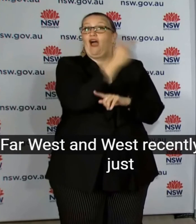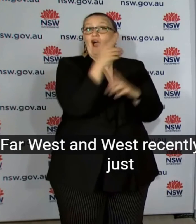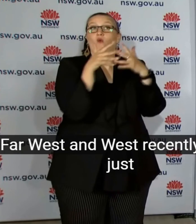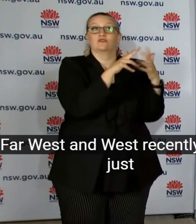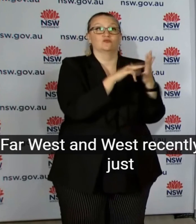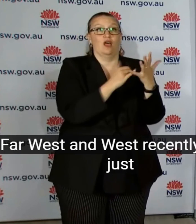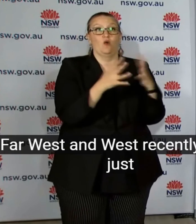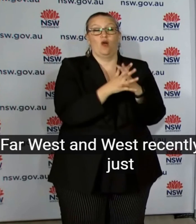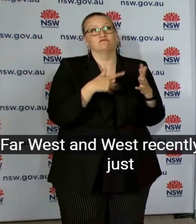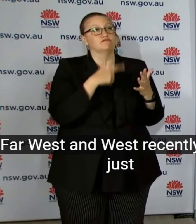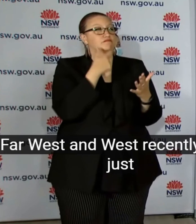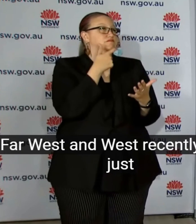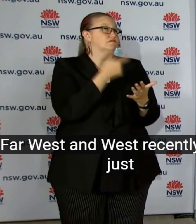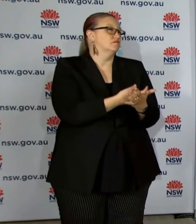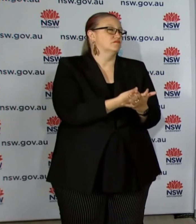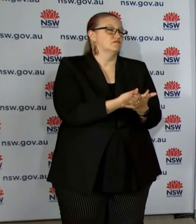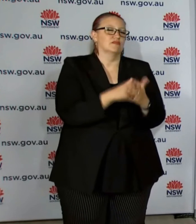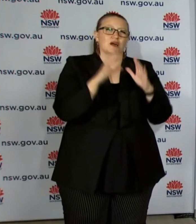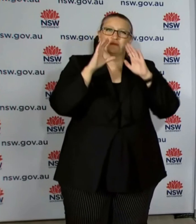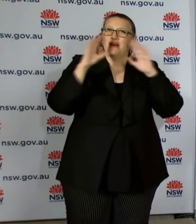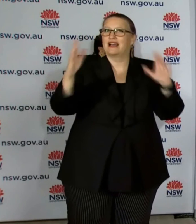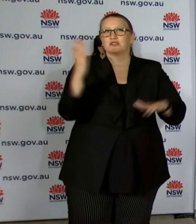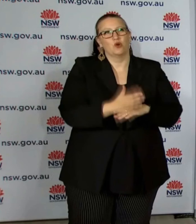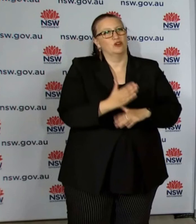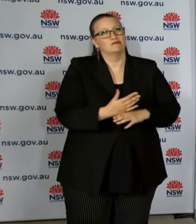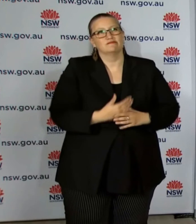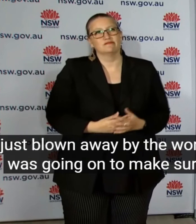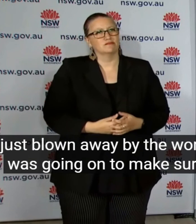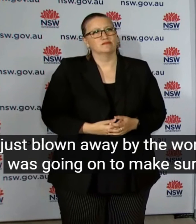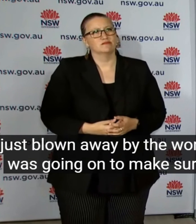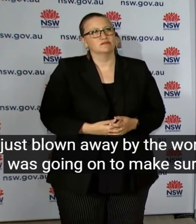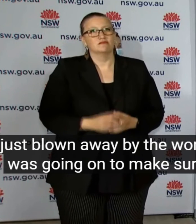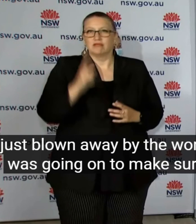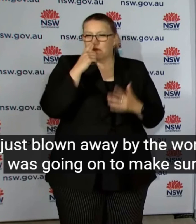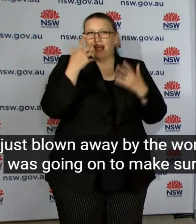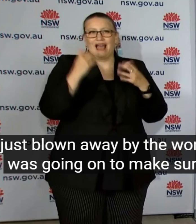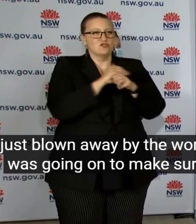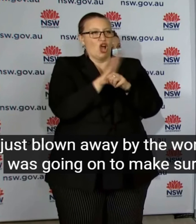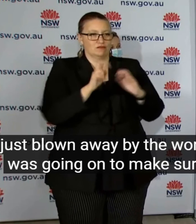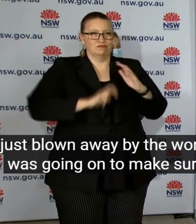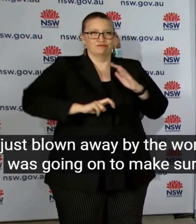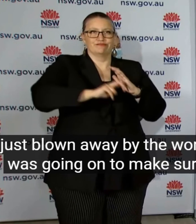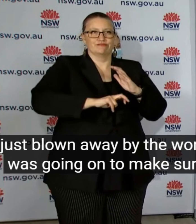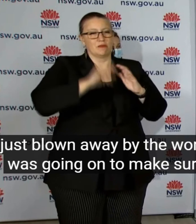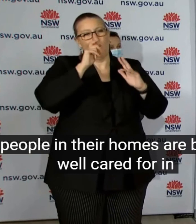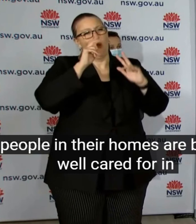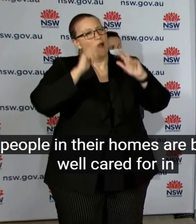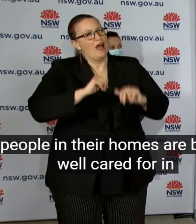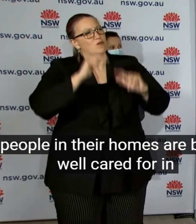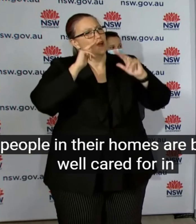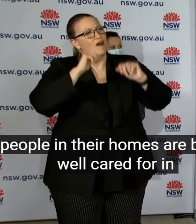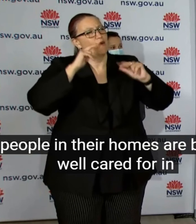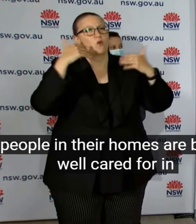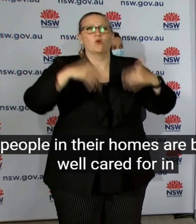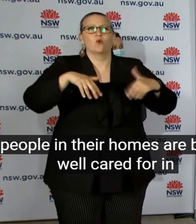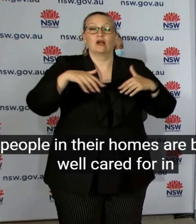just blown away by the work that was going on to make sure that people in their homes are being well cared for. In Dubbo,